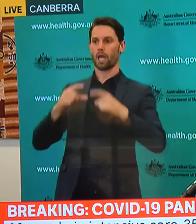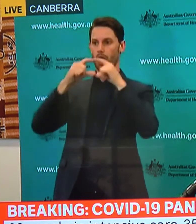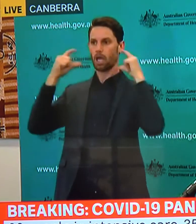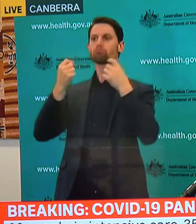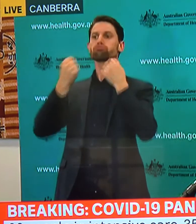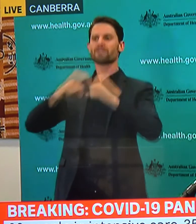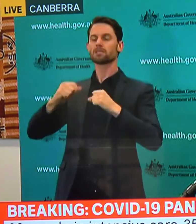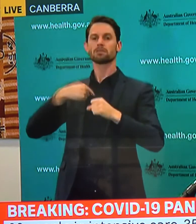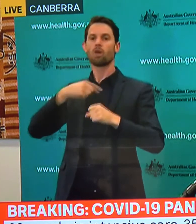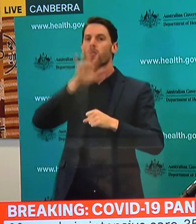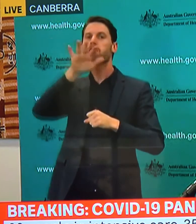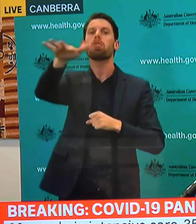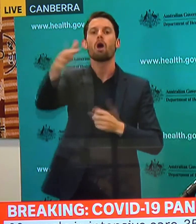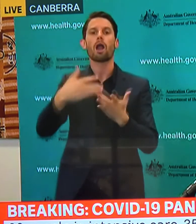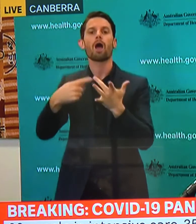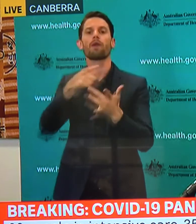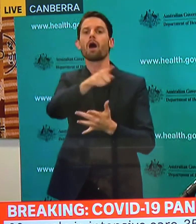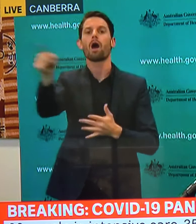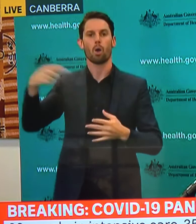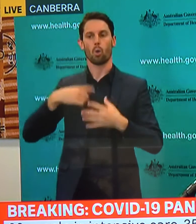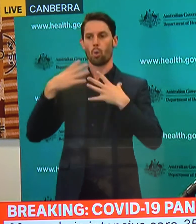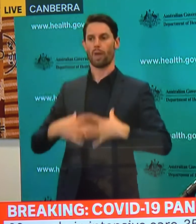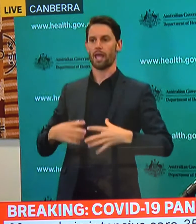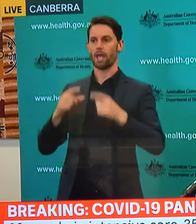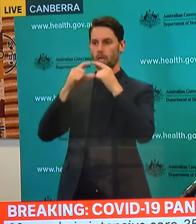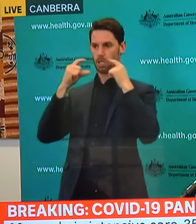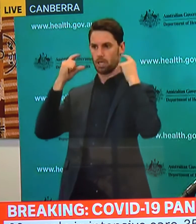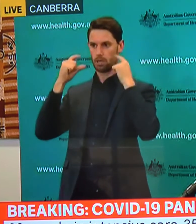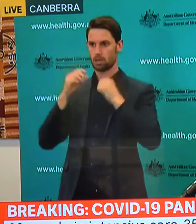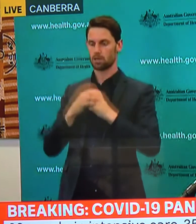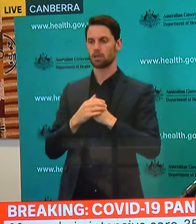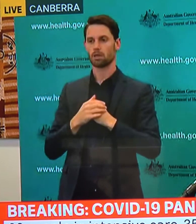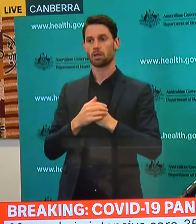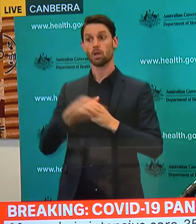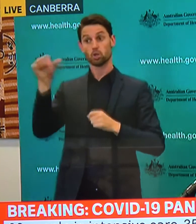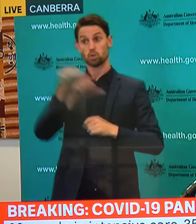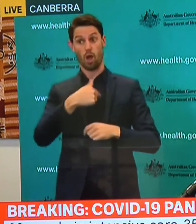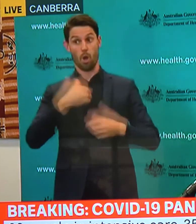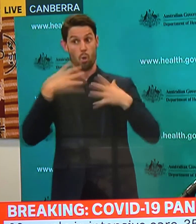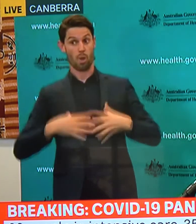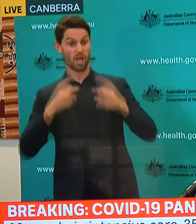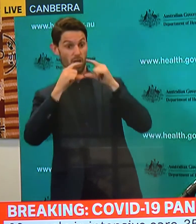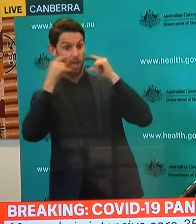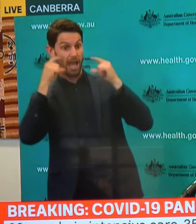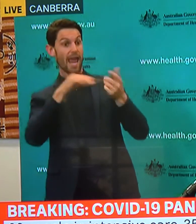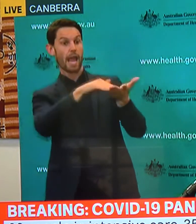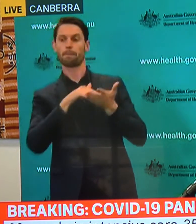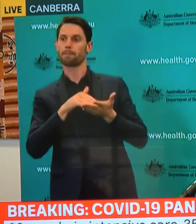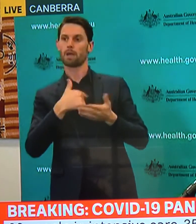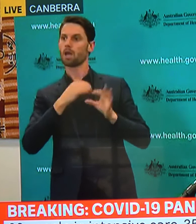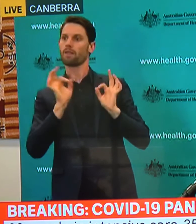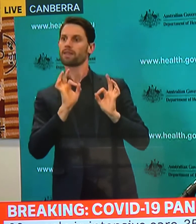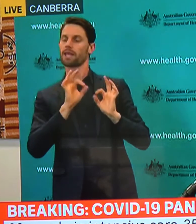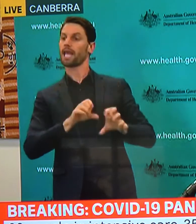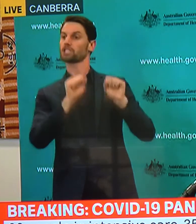have a role. In terms of protecting yourself from others, that may give us a false sense of security, and so our view at the